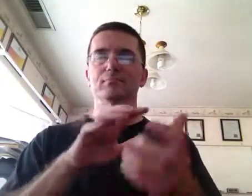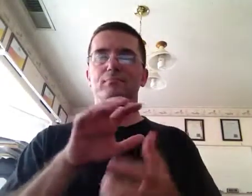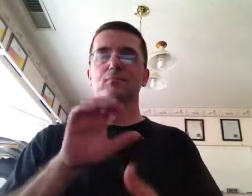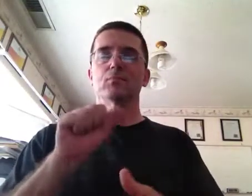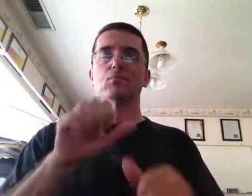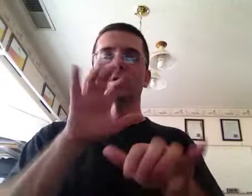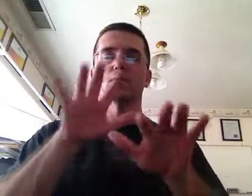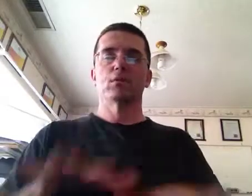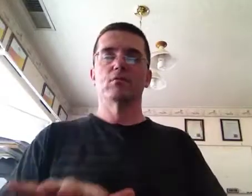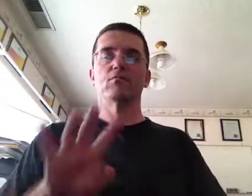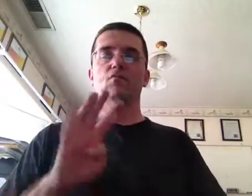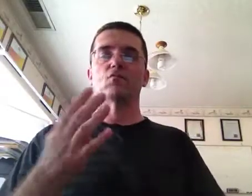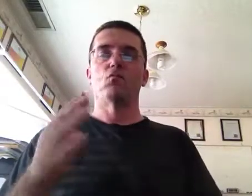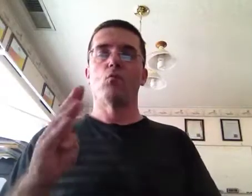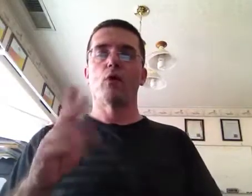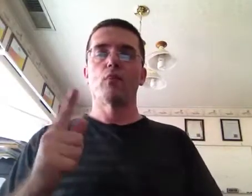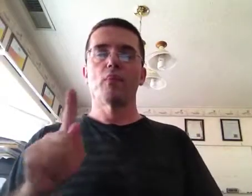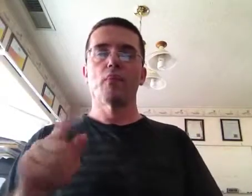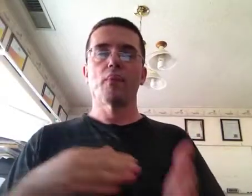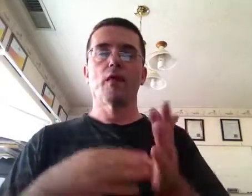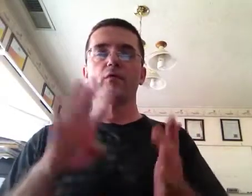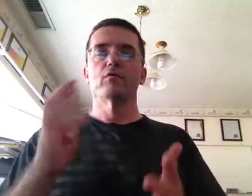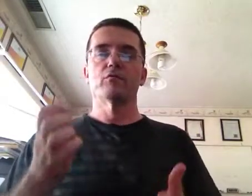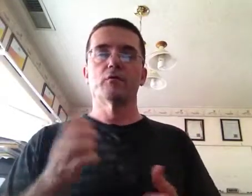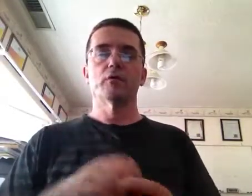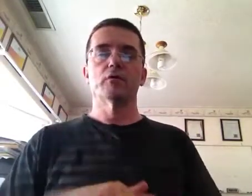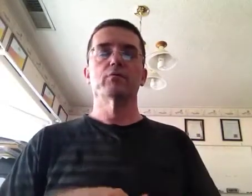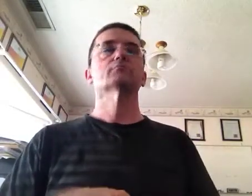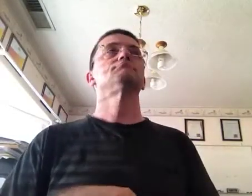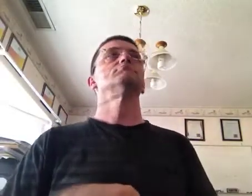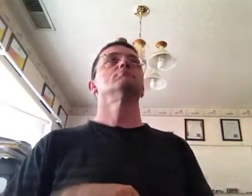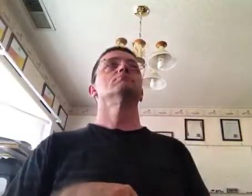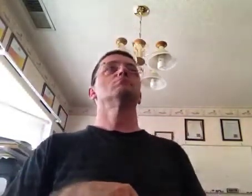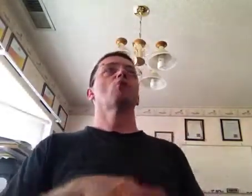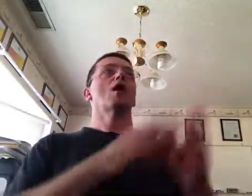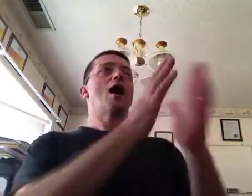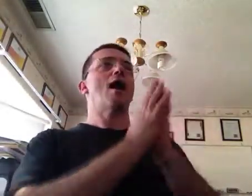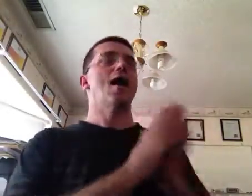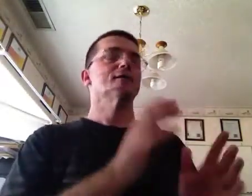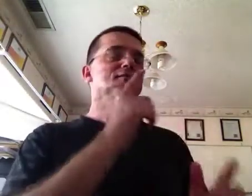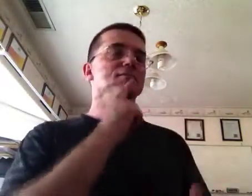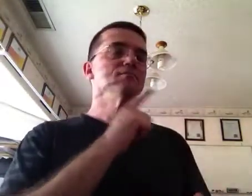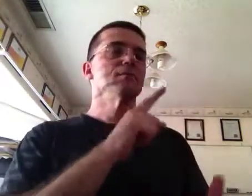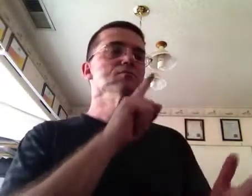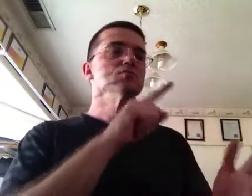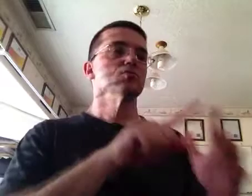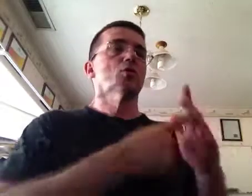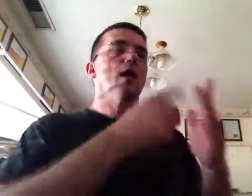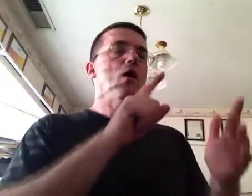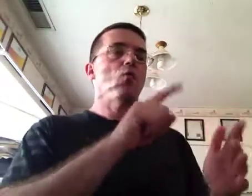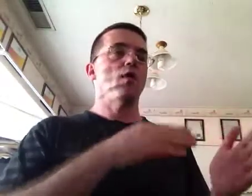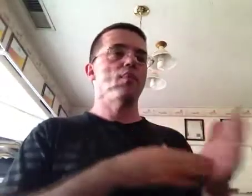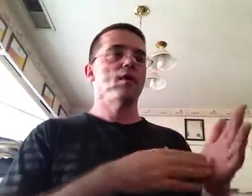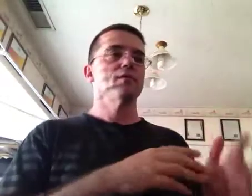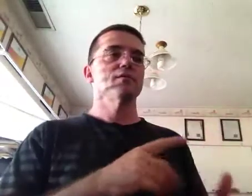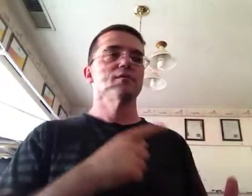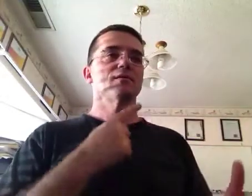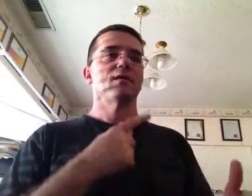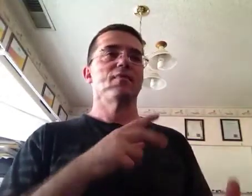for $1,400. Well, I asked them. I started out at $1,000, and they said no. That's fine. I worked my